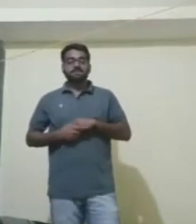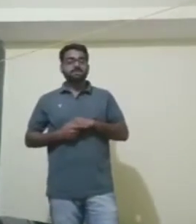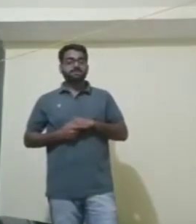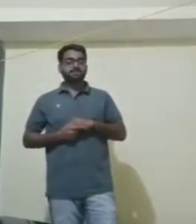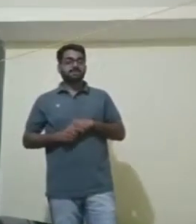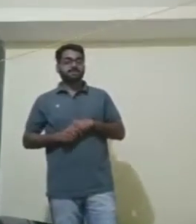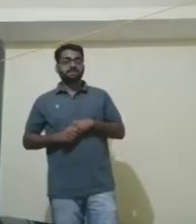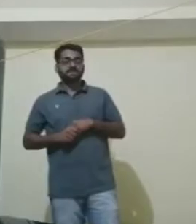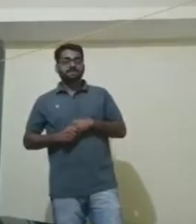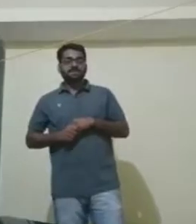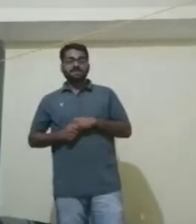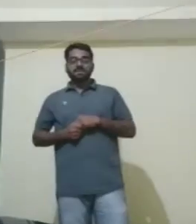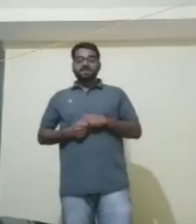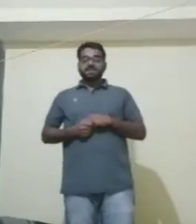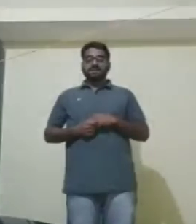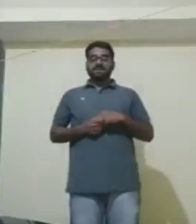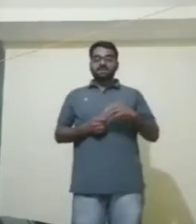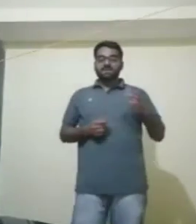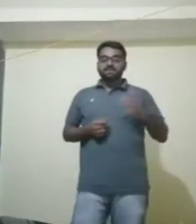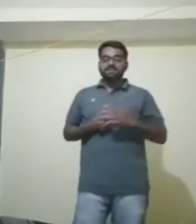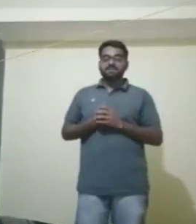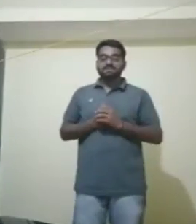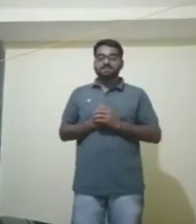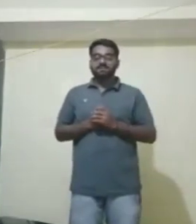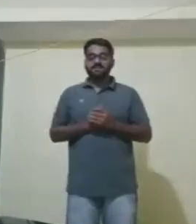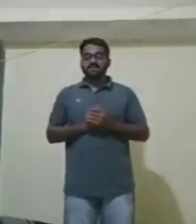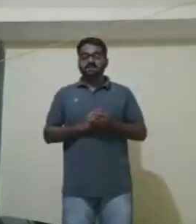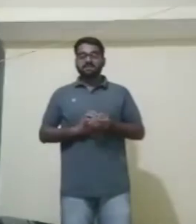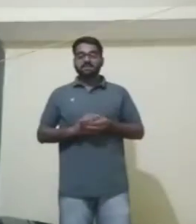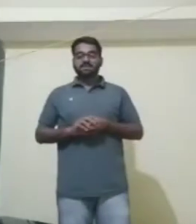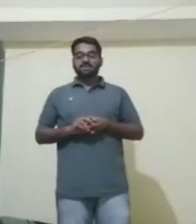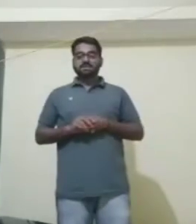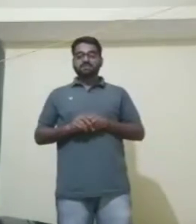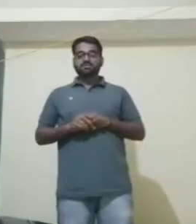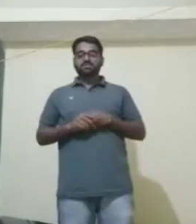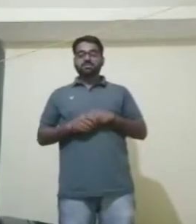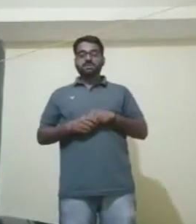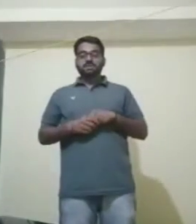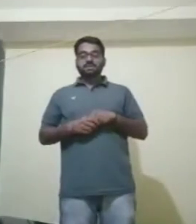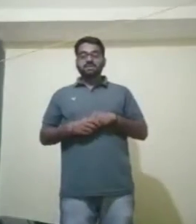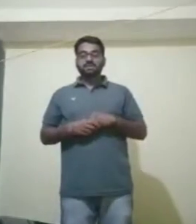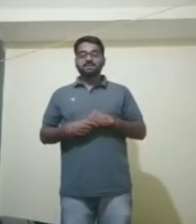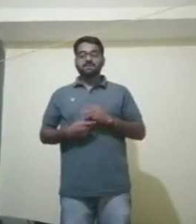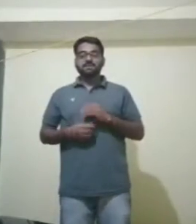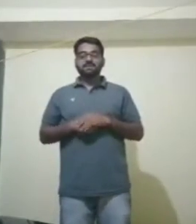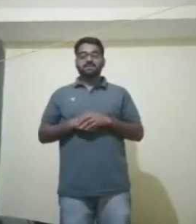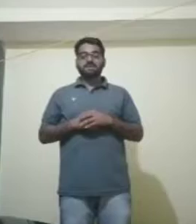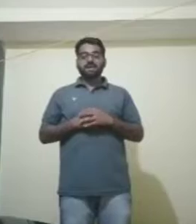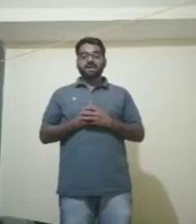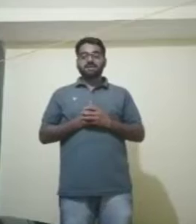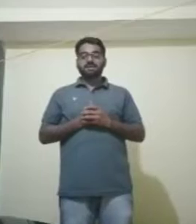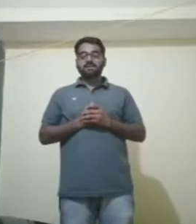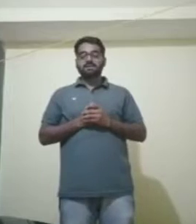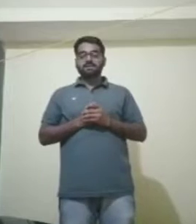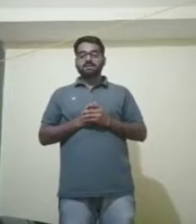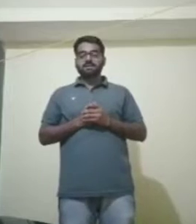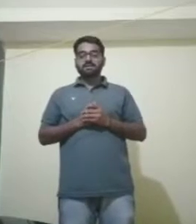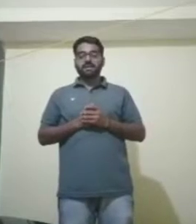substring method. In substring method, used to display the string and the